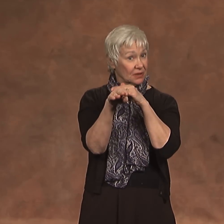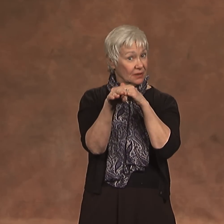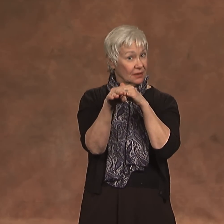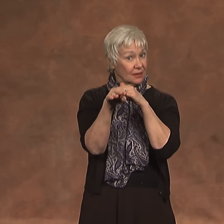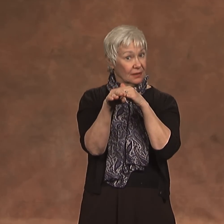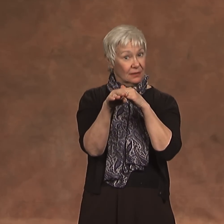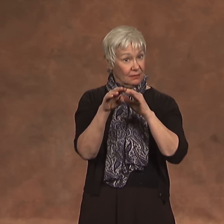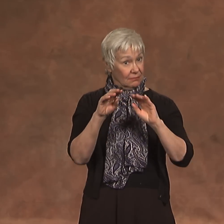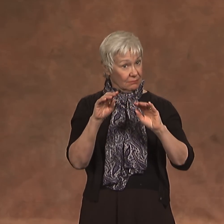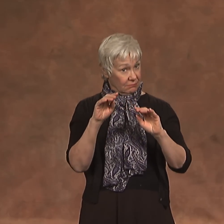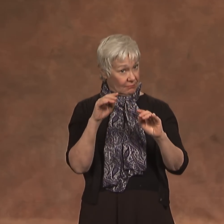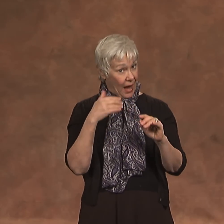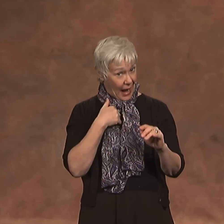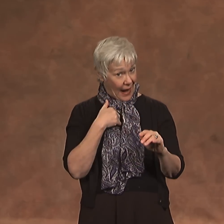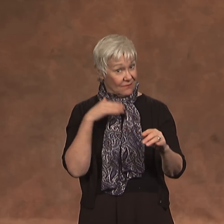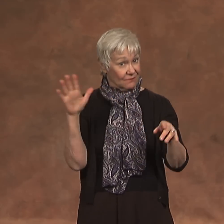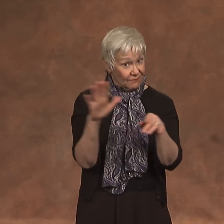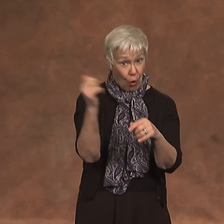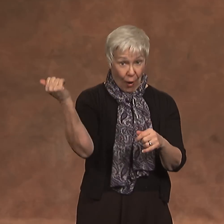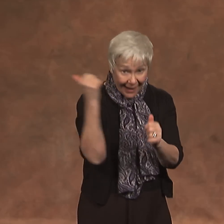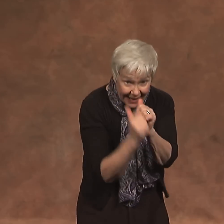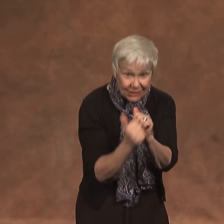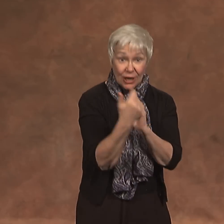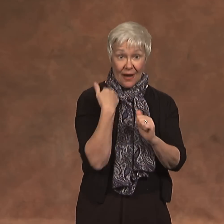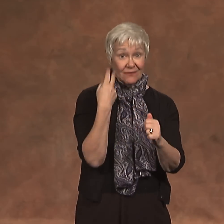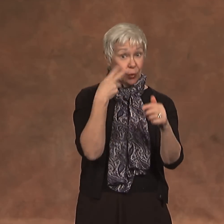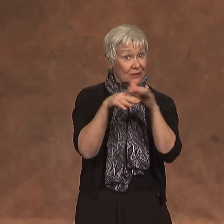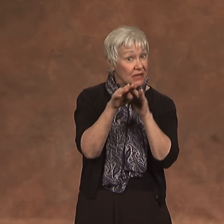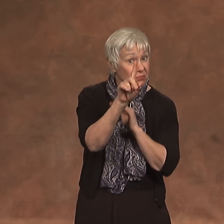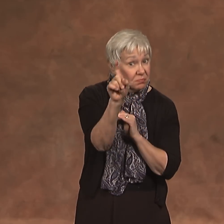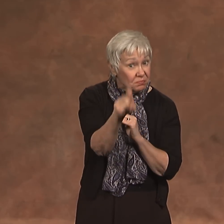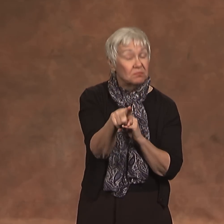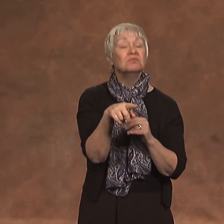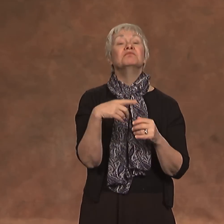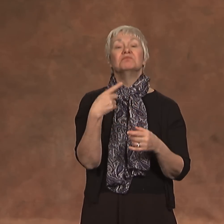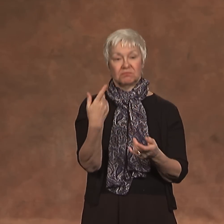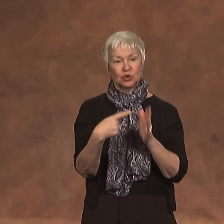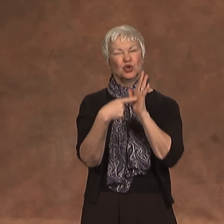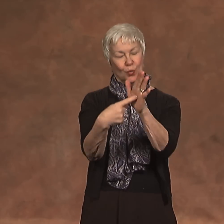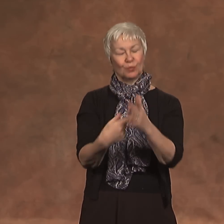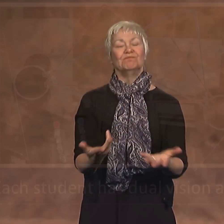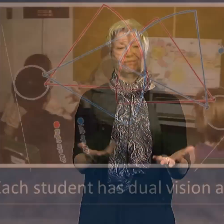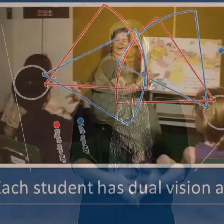visual access and ask ourselves whether each student has visual access.